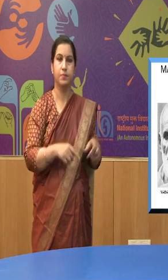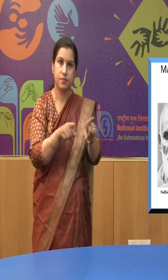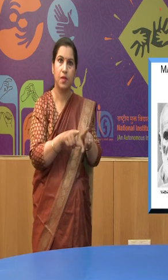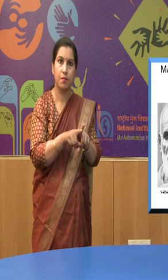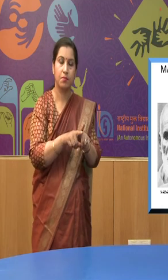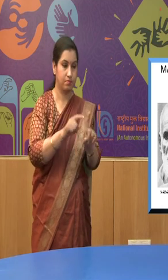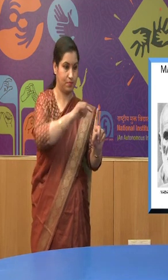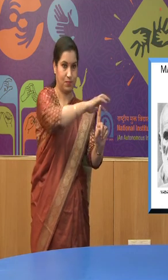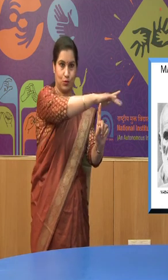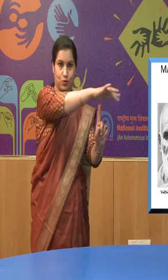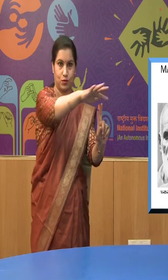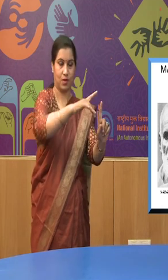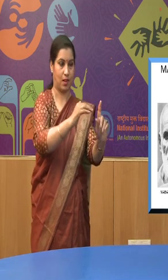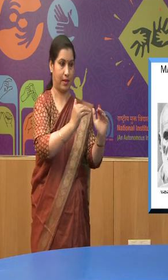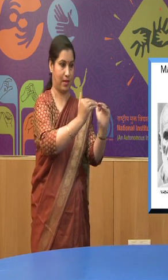and social equality could be achieved.